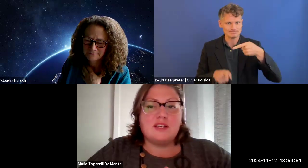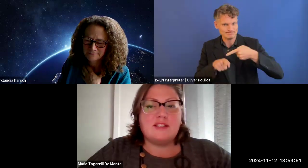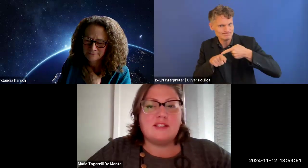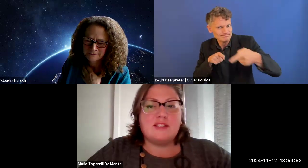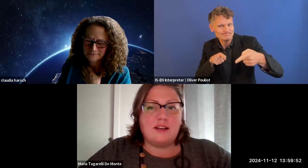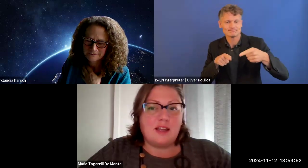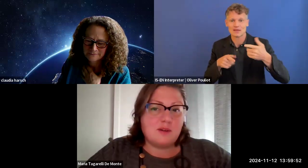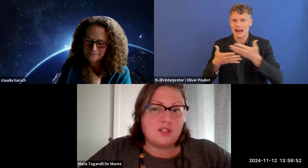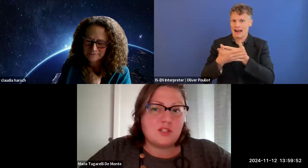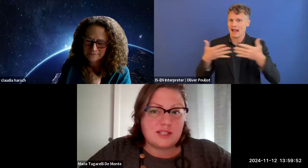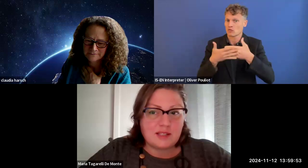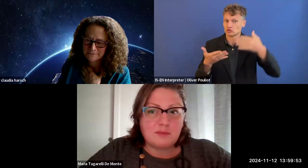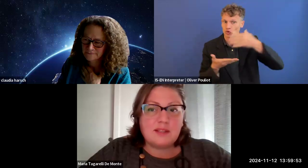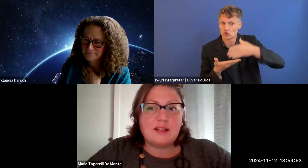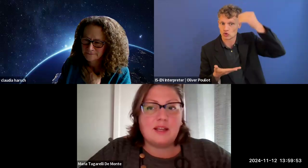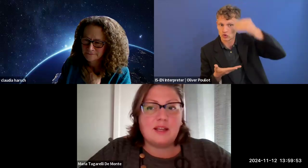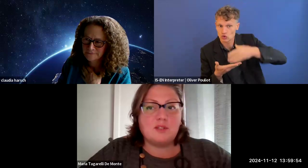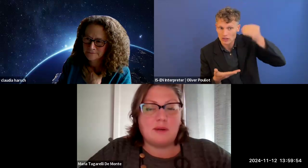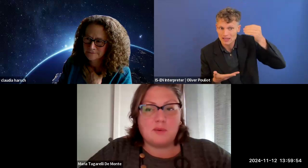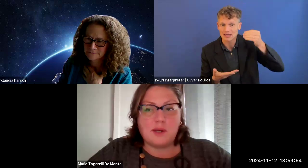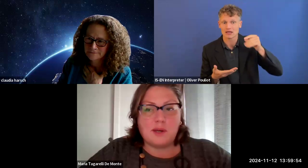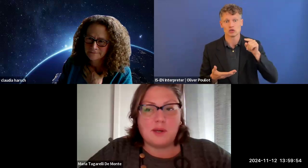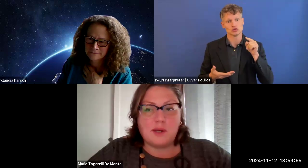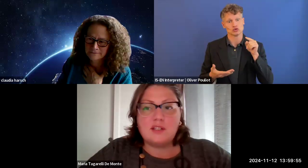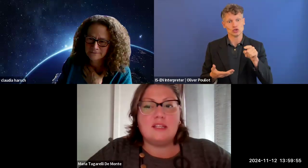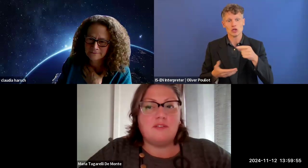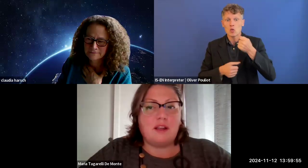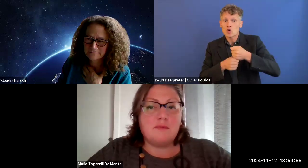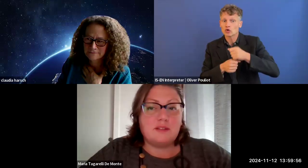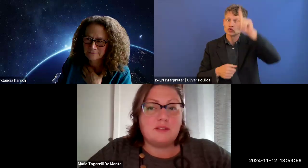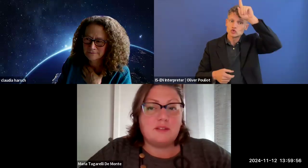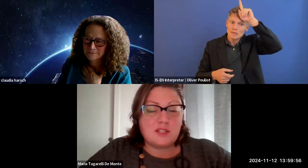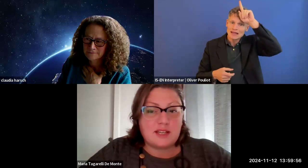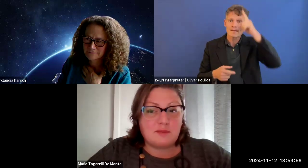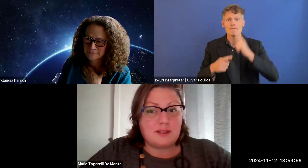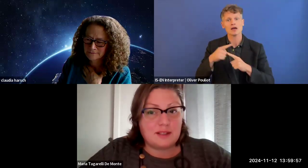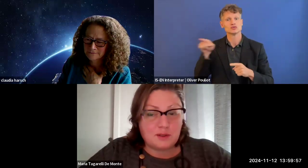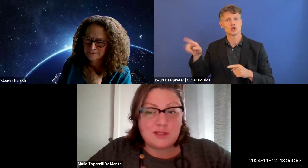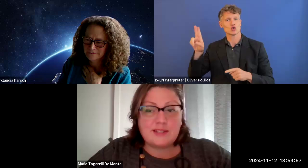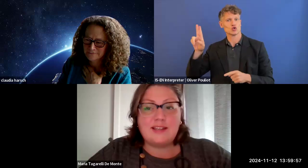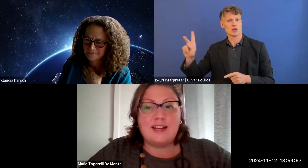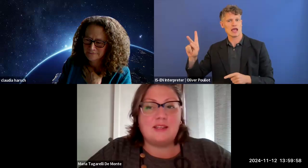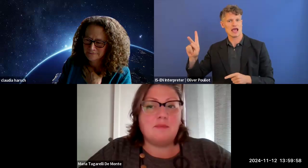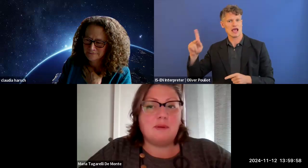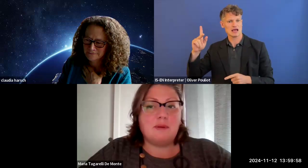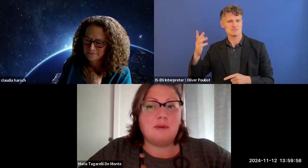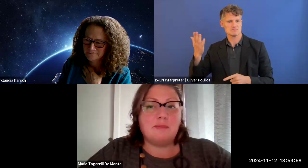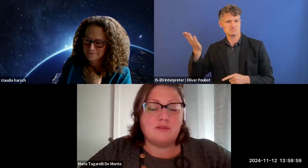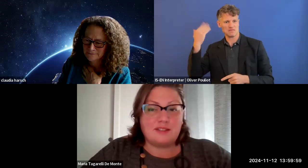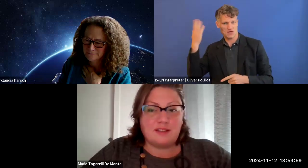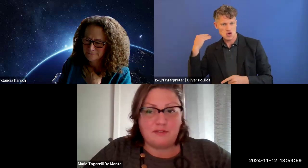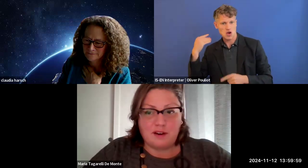on areas such as language assessment, language and migration, the development of language assessment literacy, and